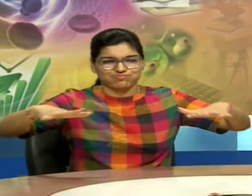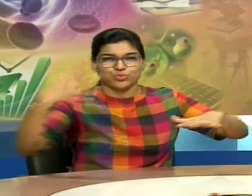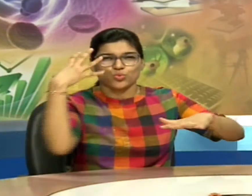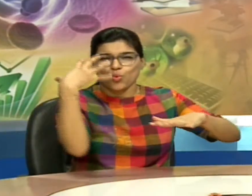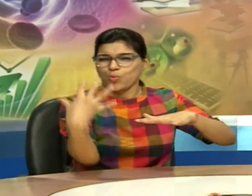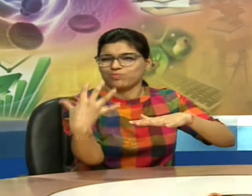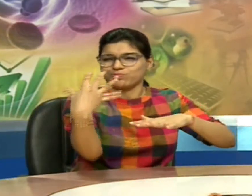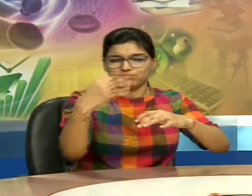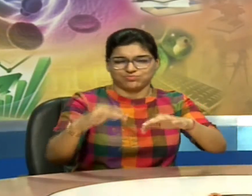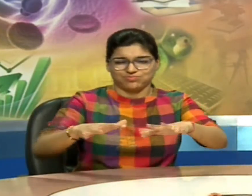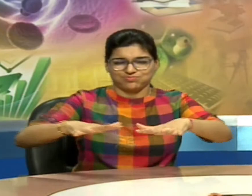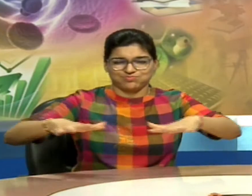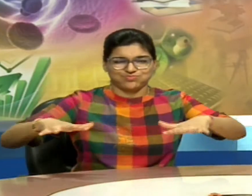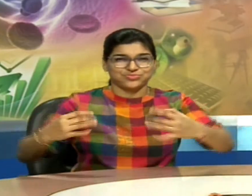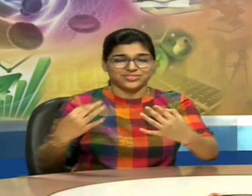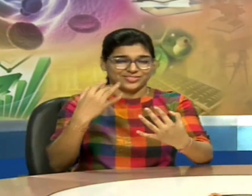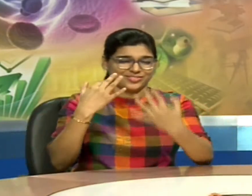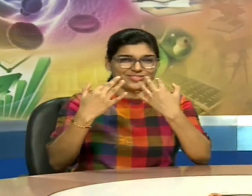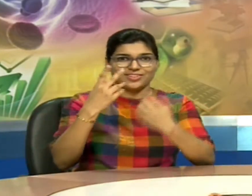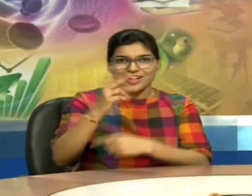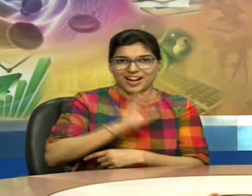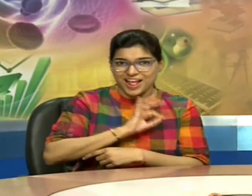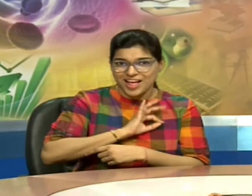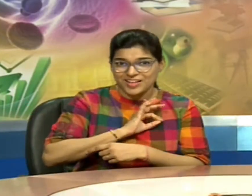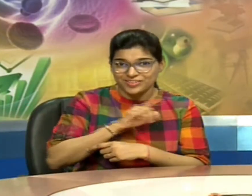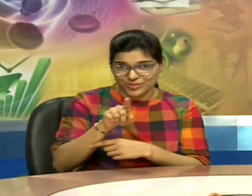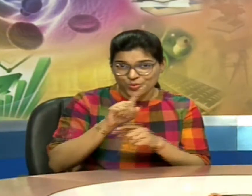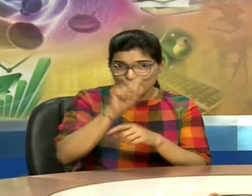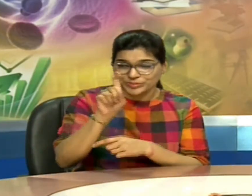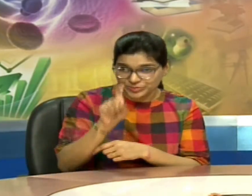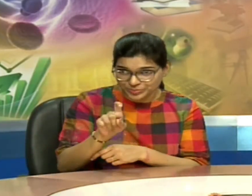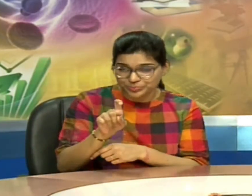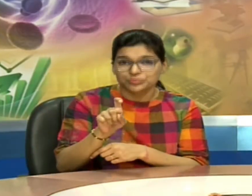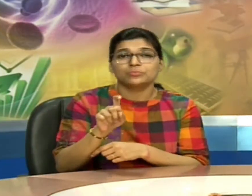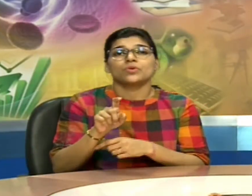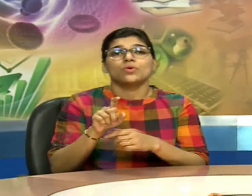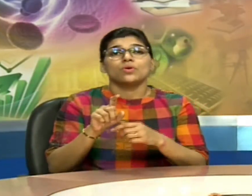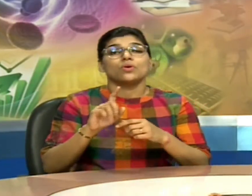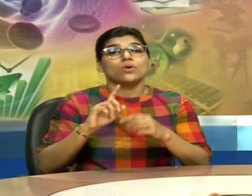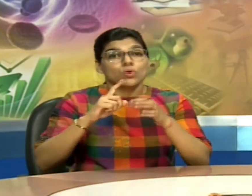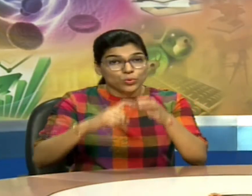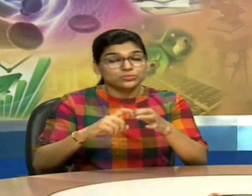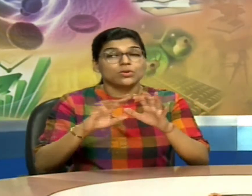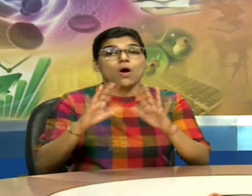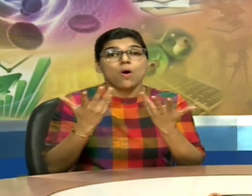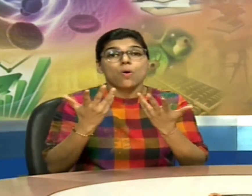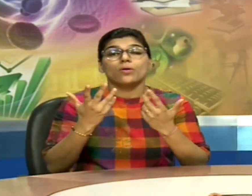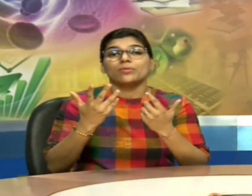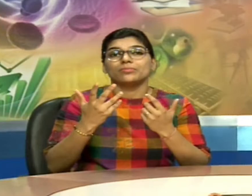Do you all like looking at the shimmering waters of the ocean